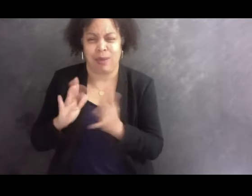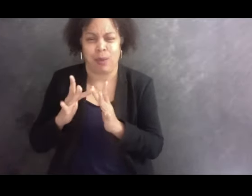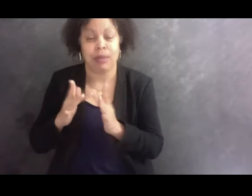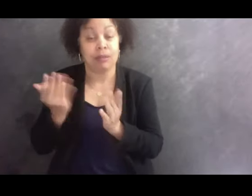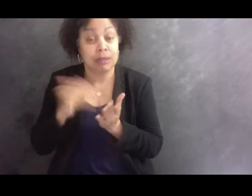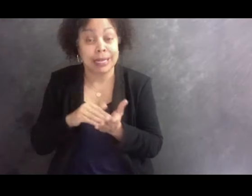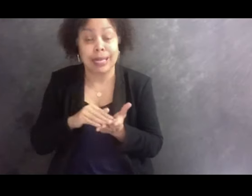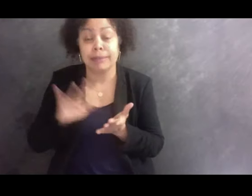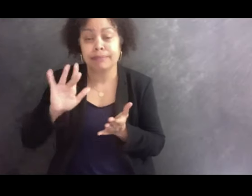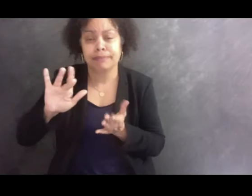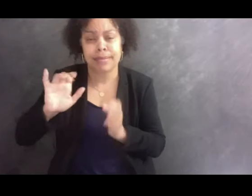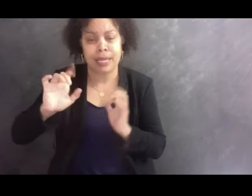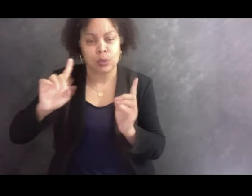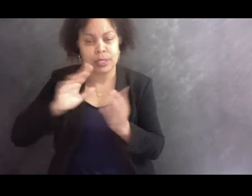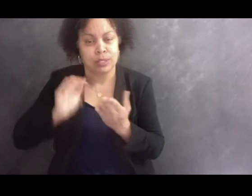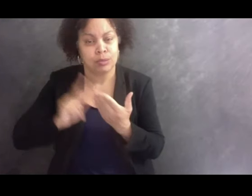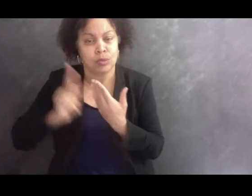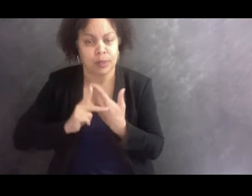Education and Programs tab.